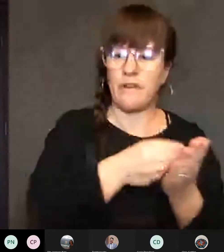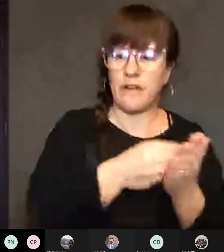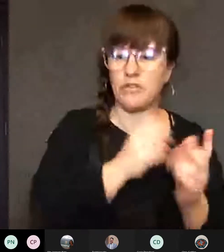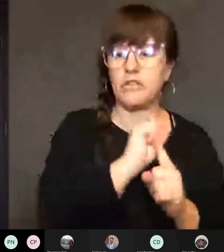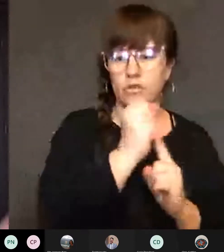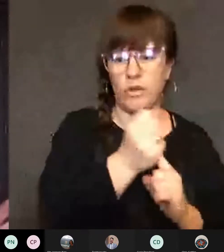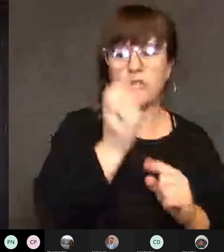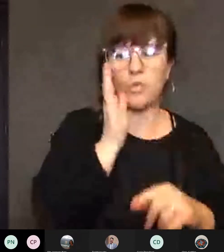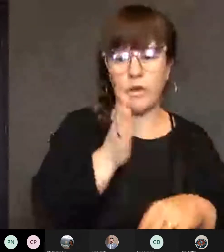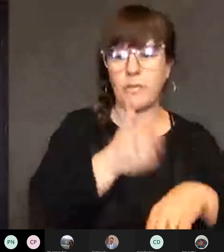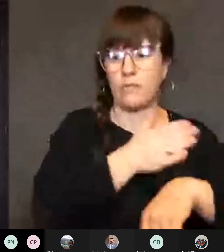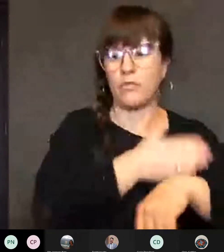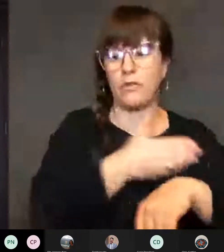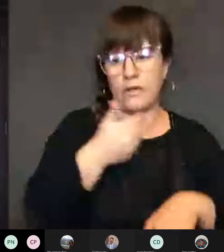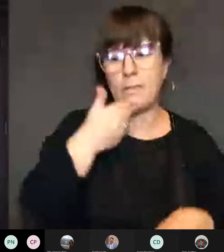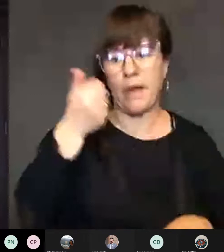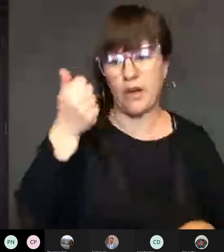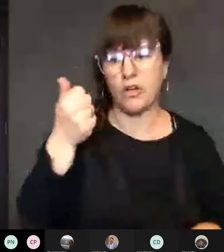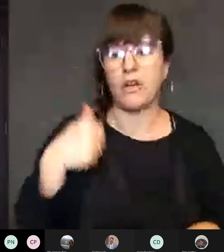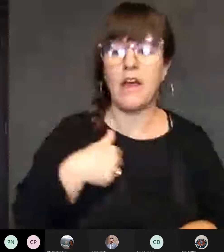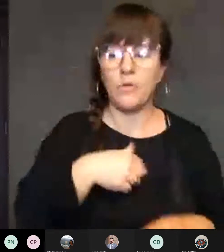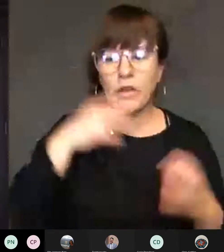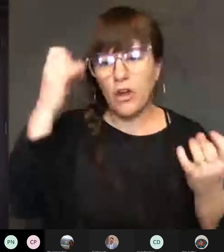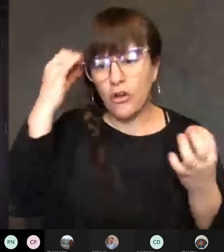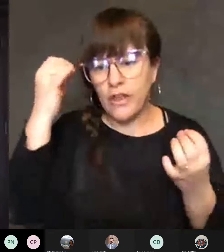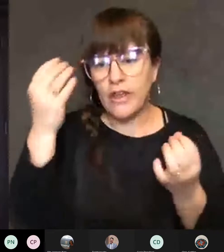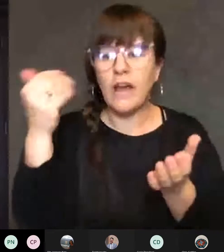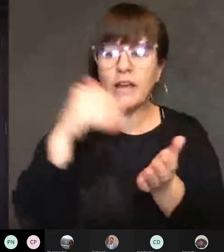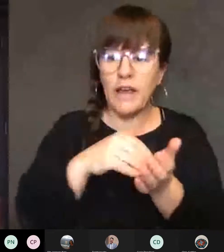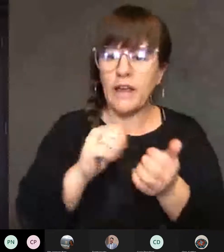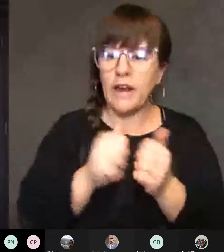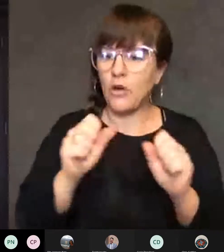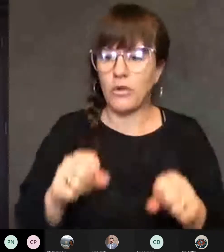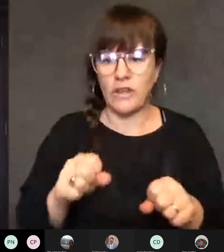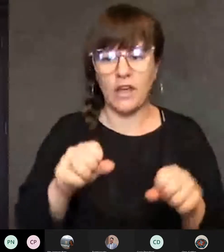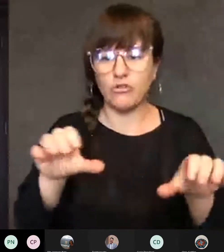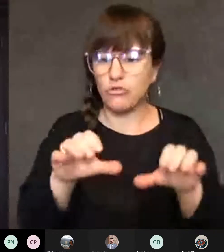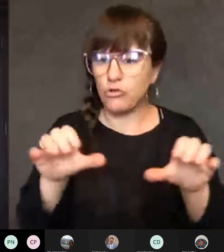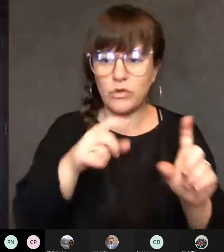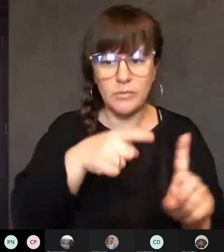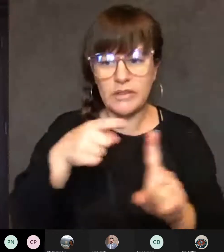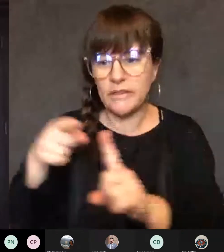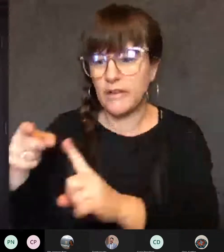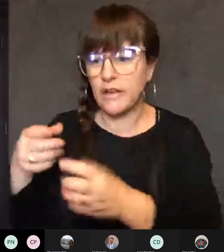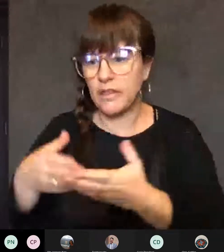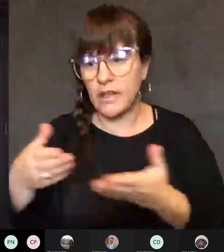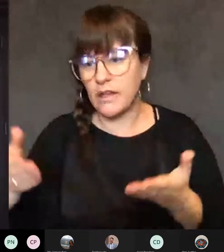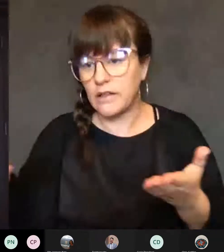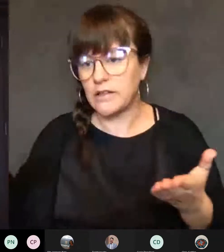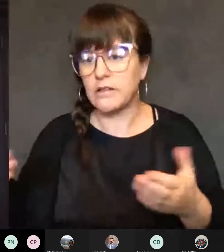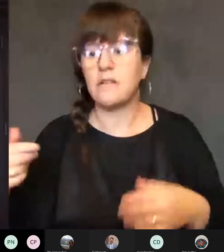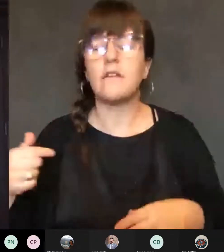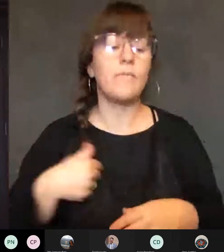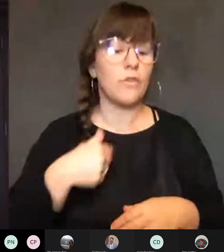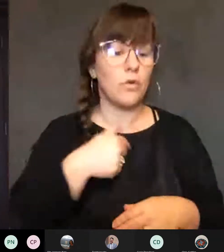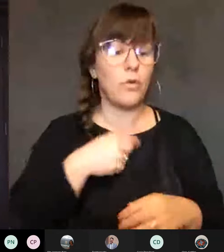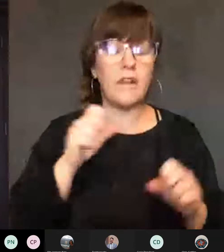And so we're rethinking, how we can do certain things. We have other options for offering some programs that we